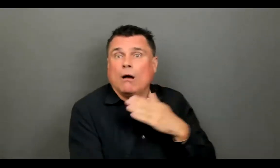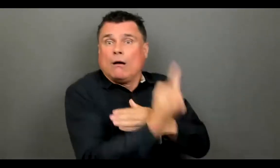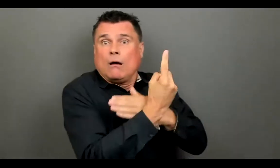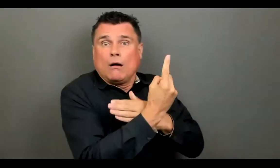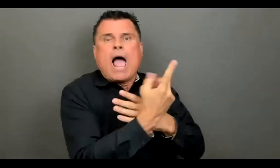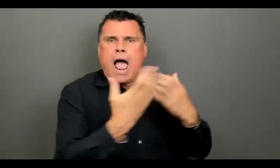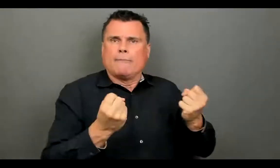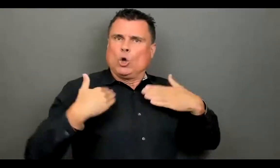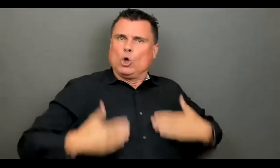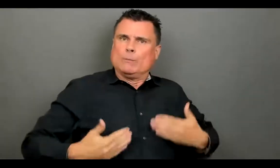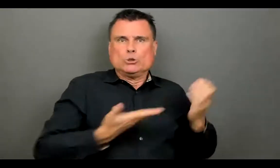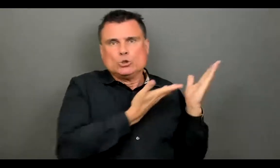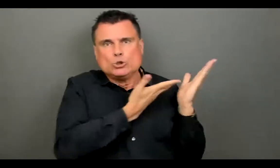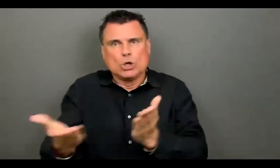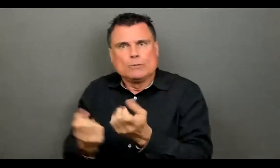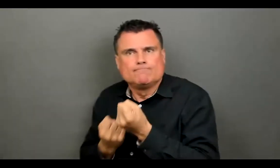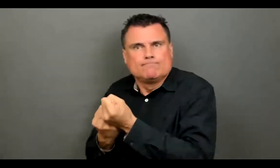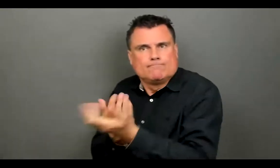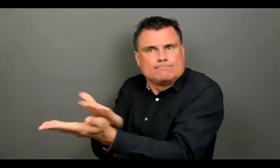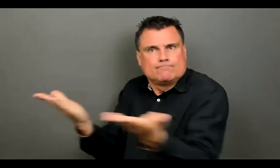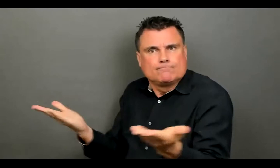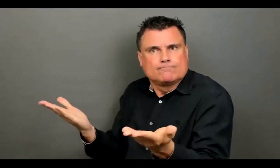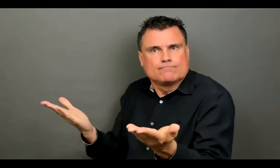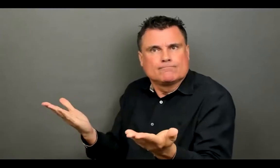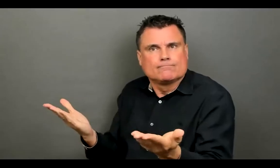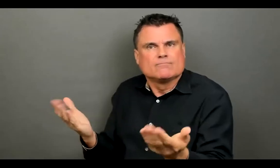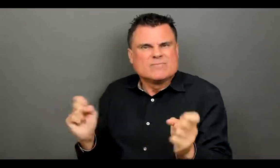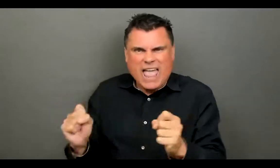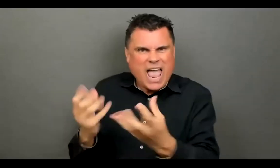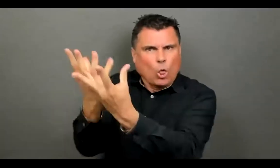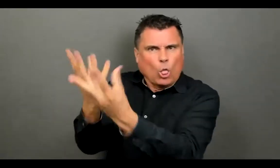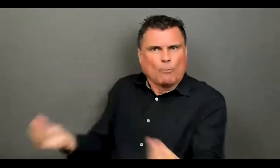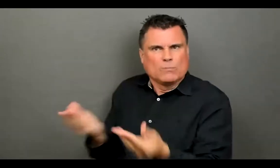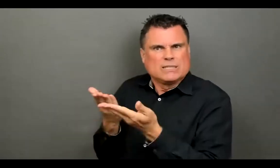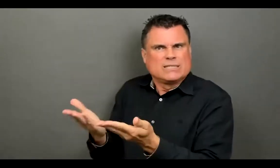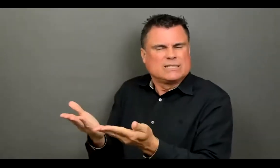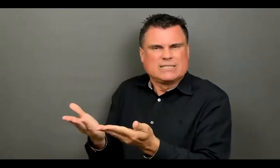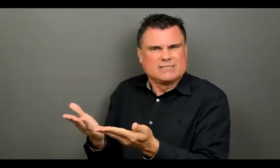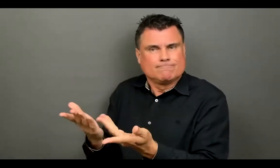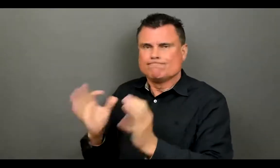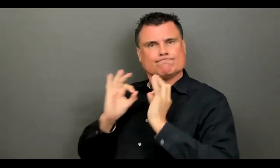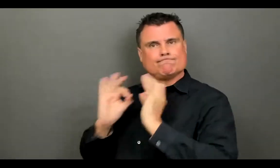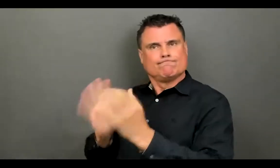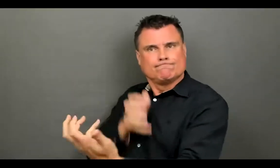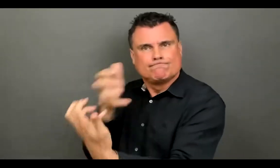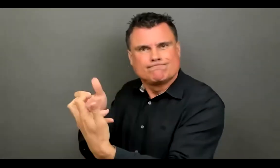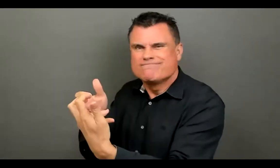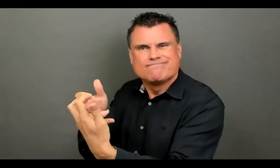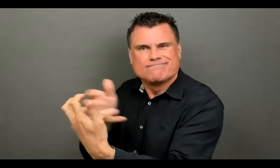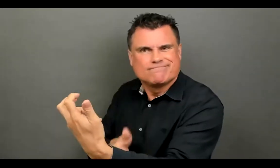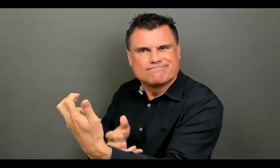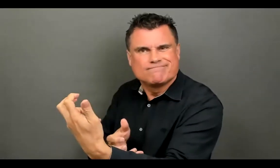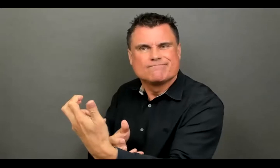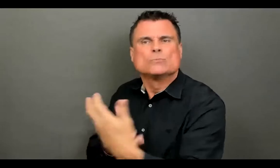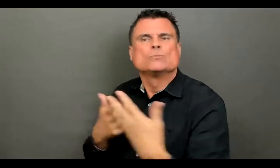we've sized this gap working with UNHCR in 3 refugee contexts to try and move beyond anecdotal information